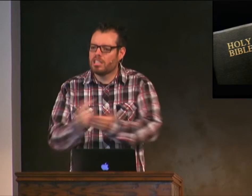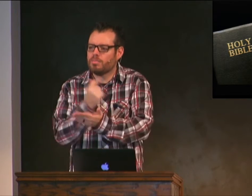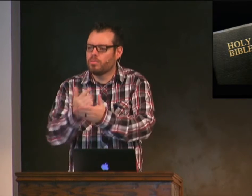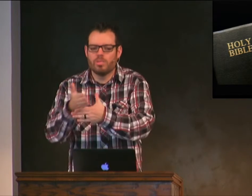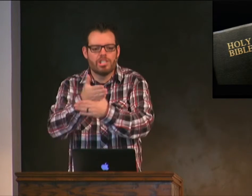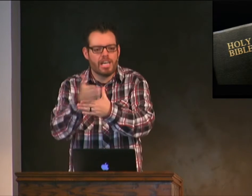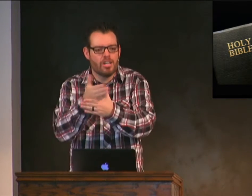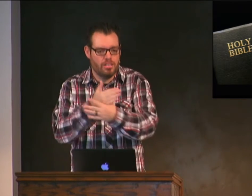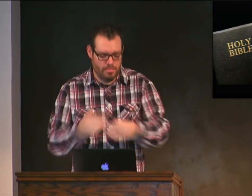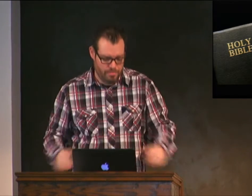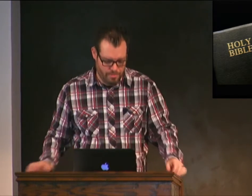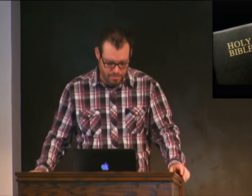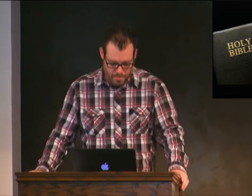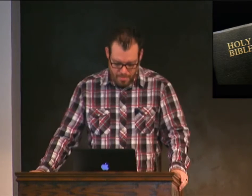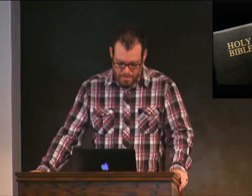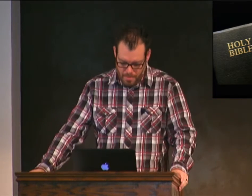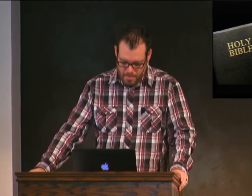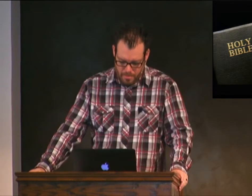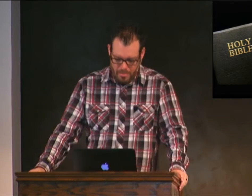The gospel we share